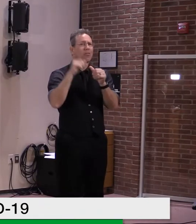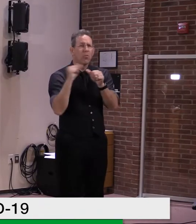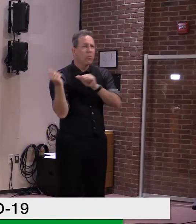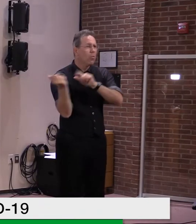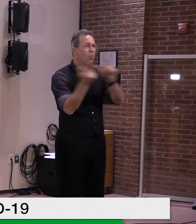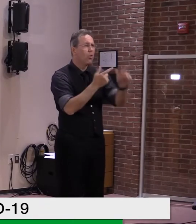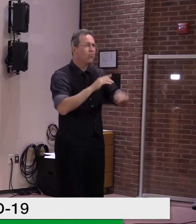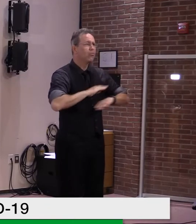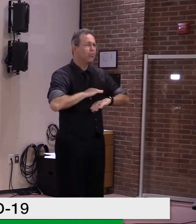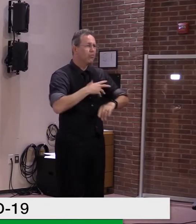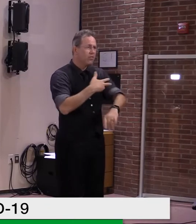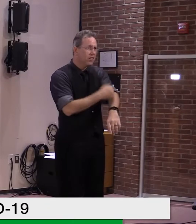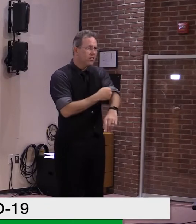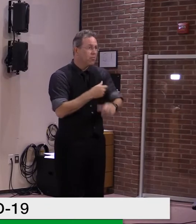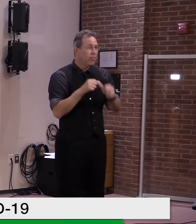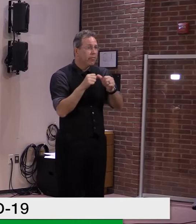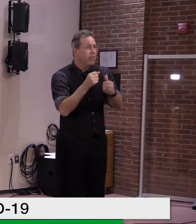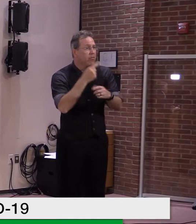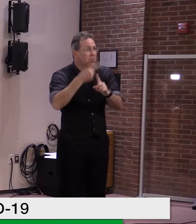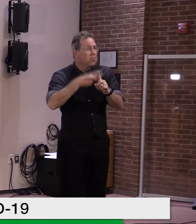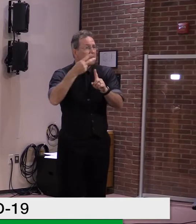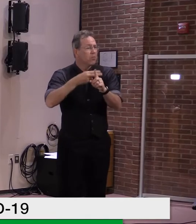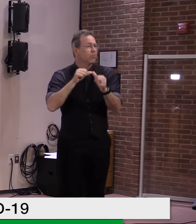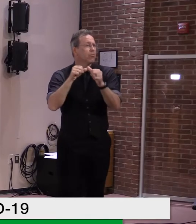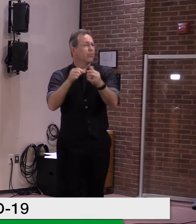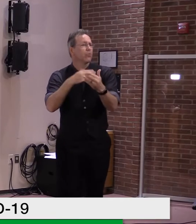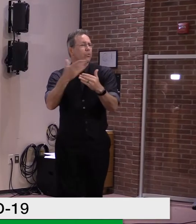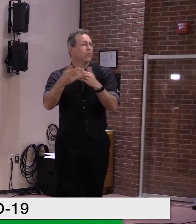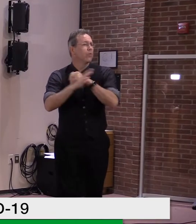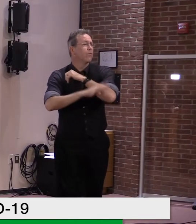and through the fall. So